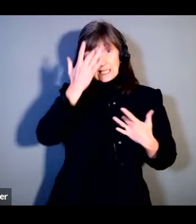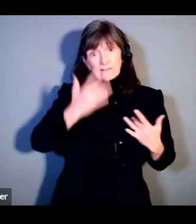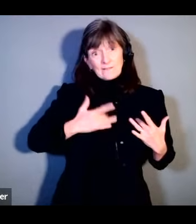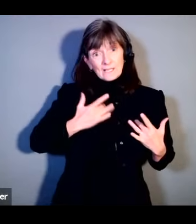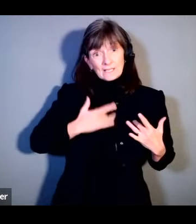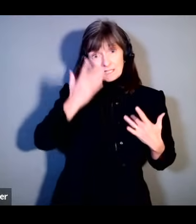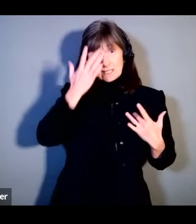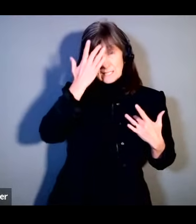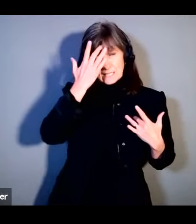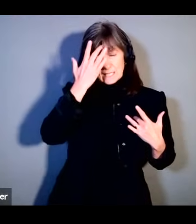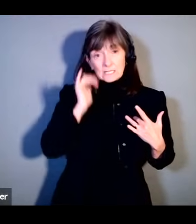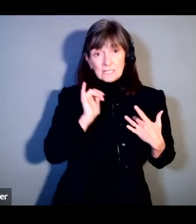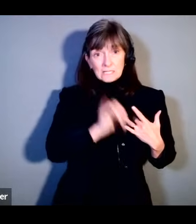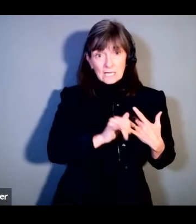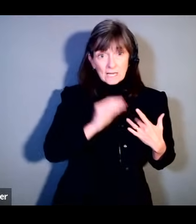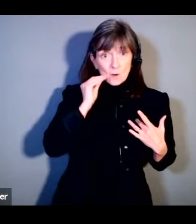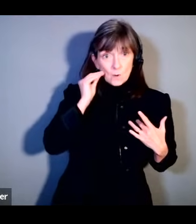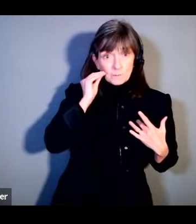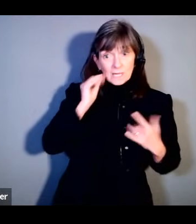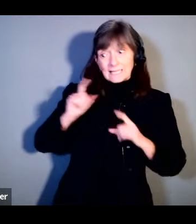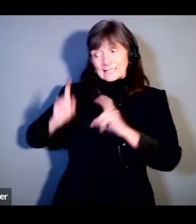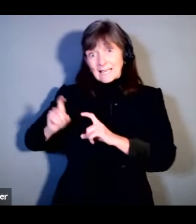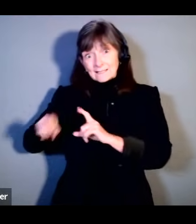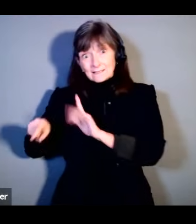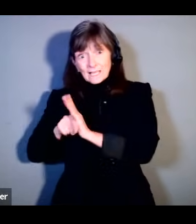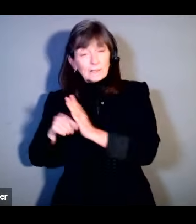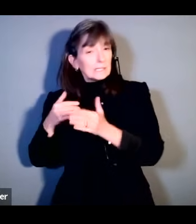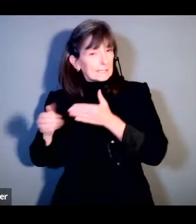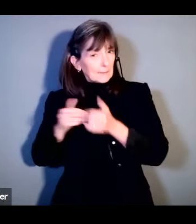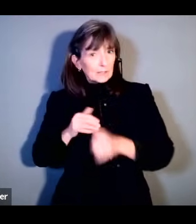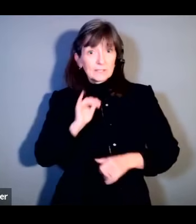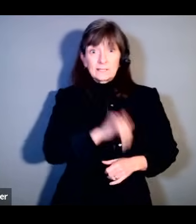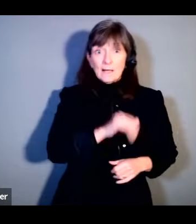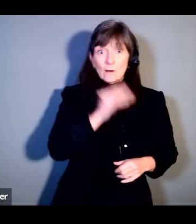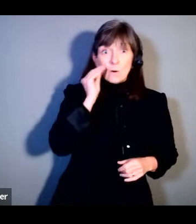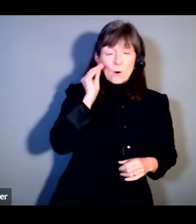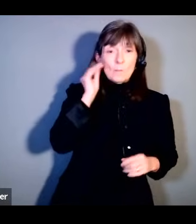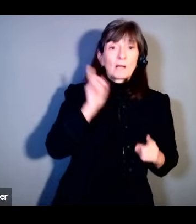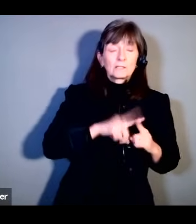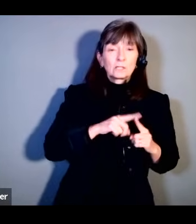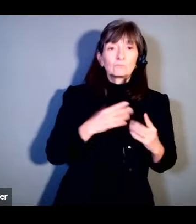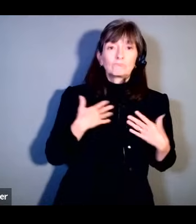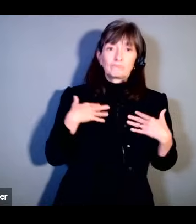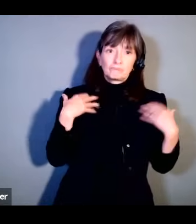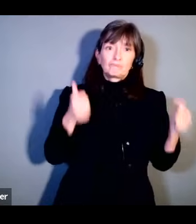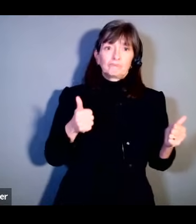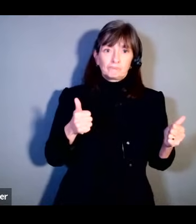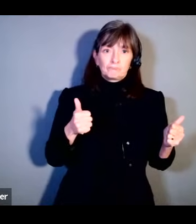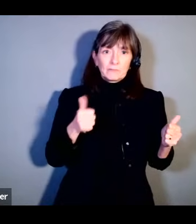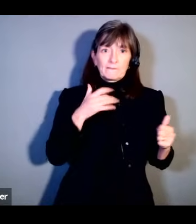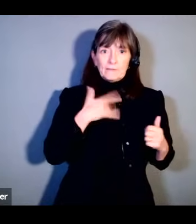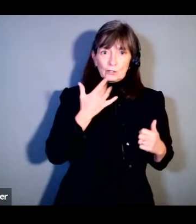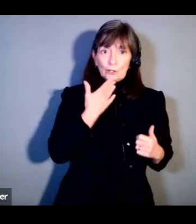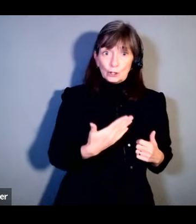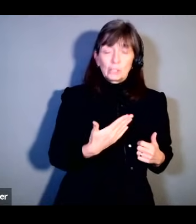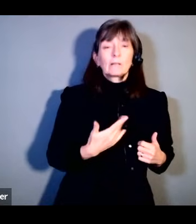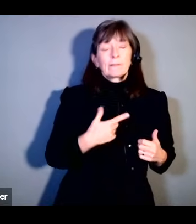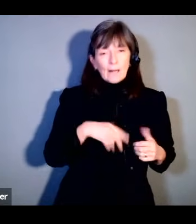resolved, even if they had a negative test. And that certainly still is the recommendation.